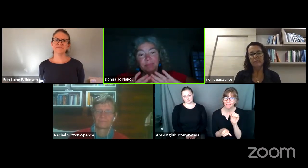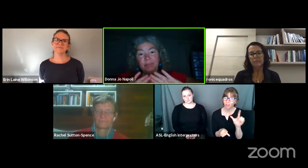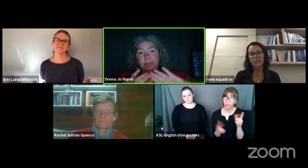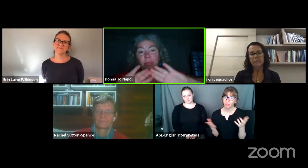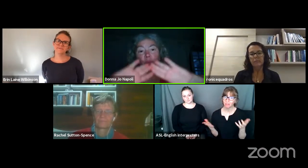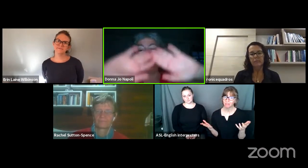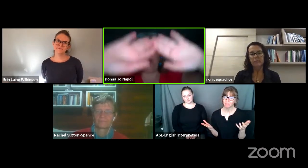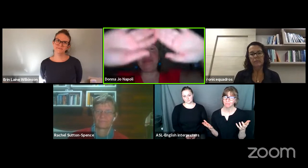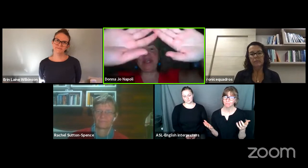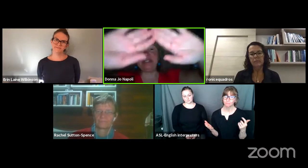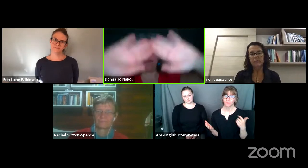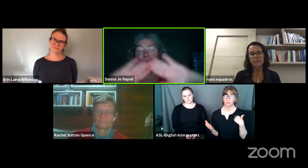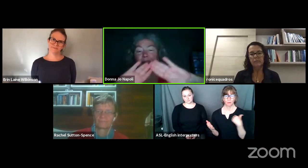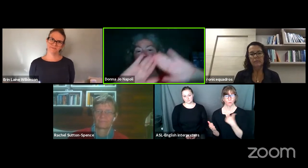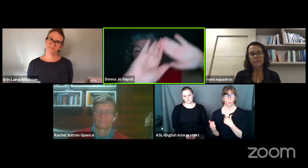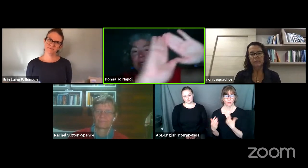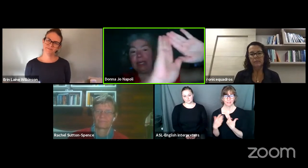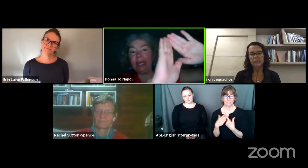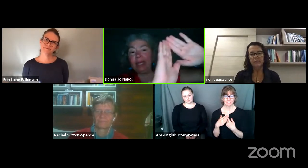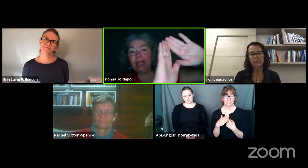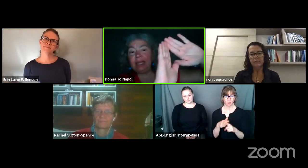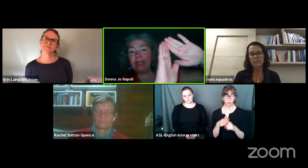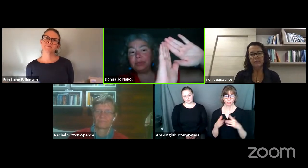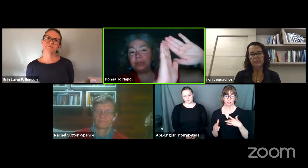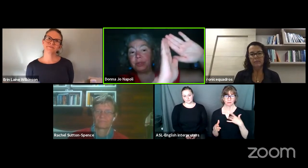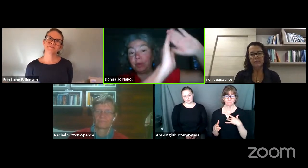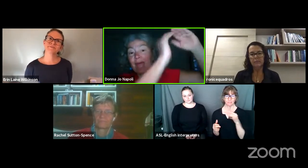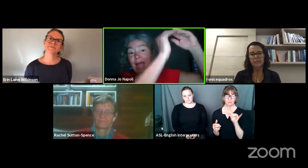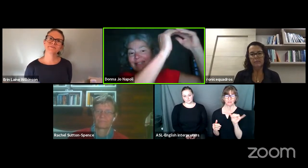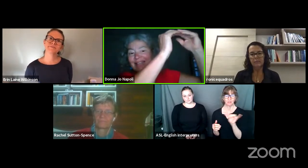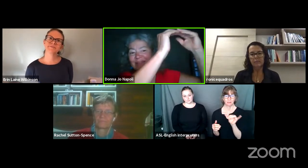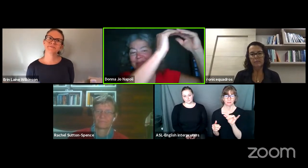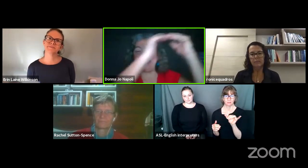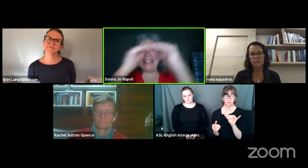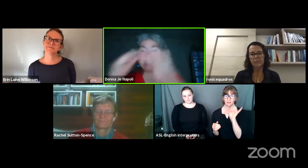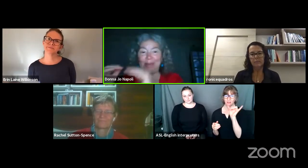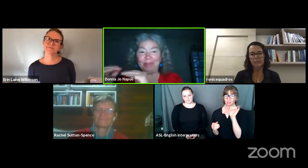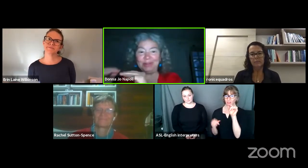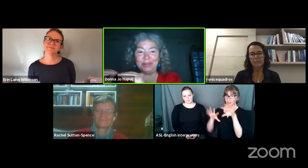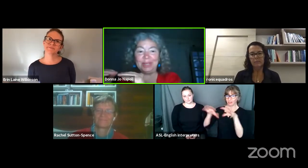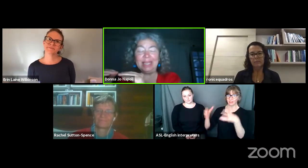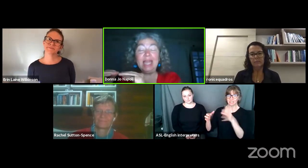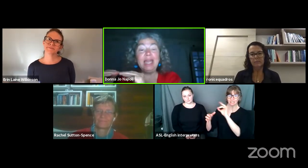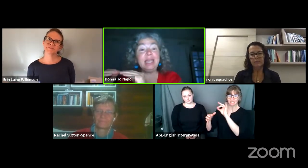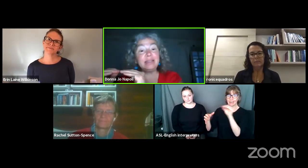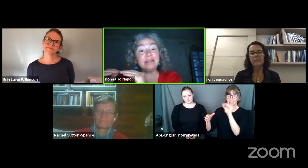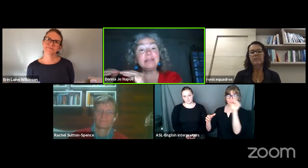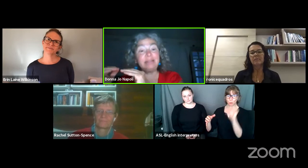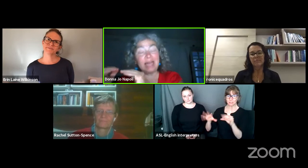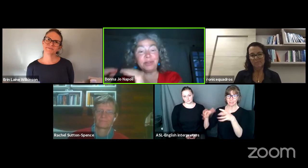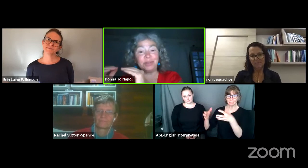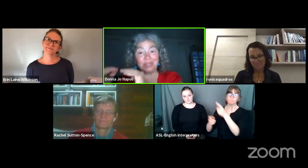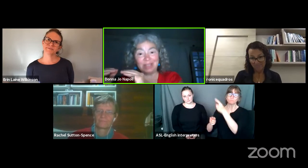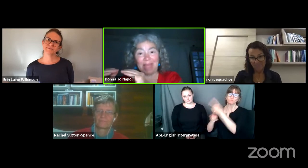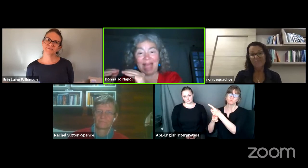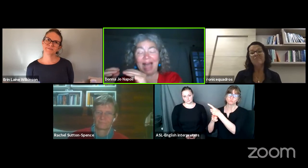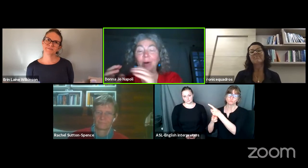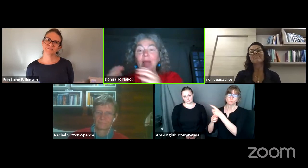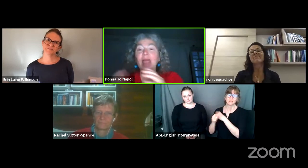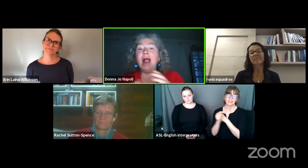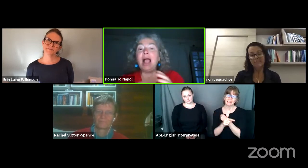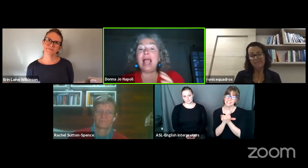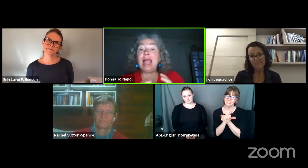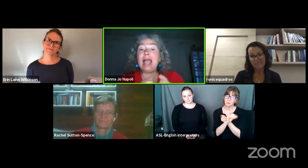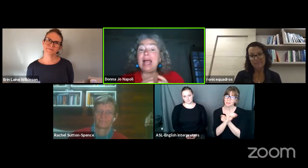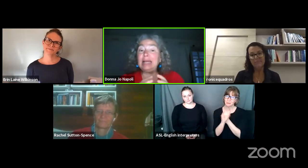that what these people are doing is correct and what these people are doing is lesser